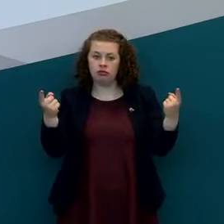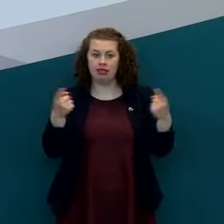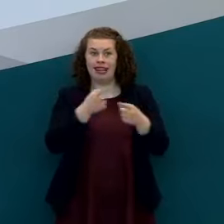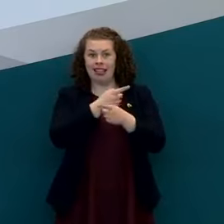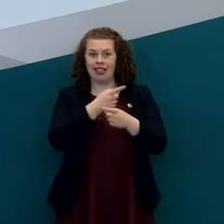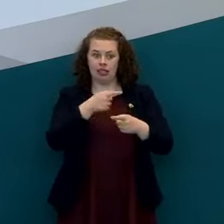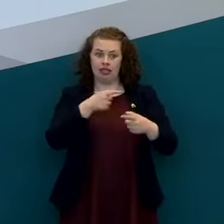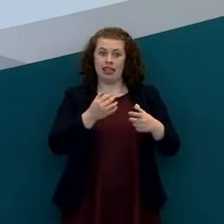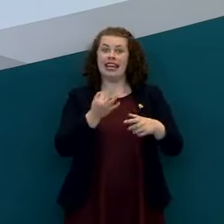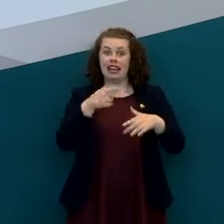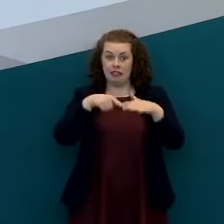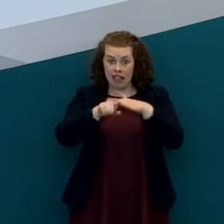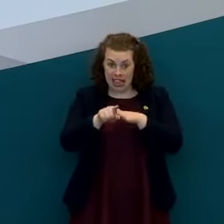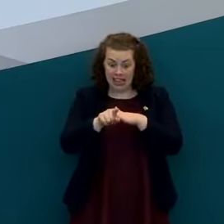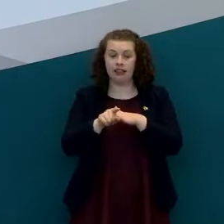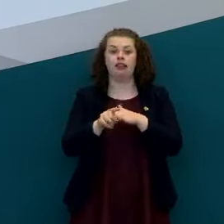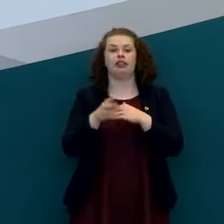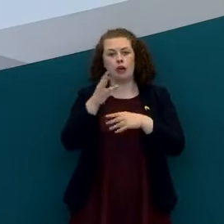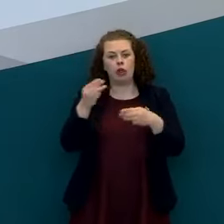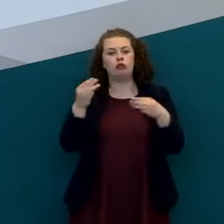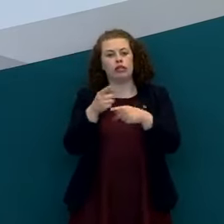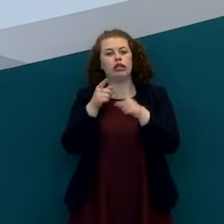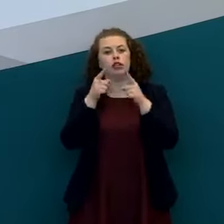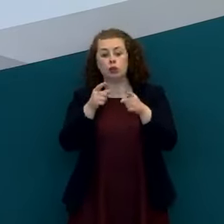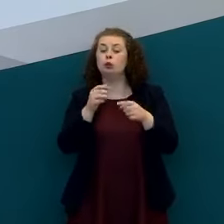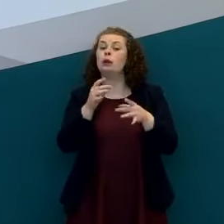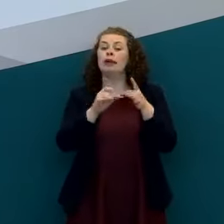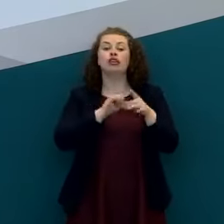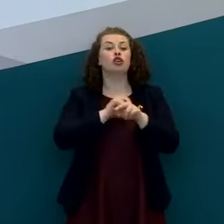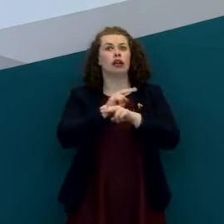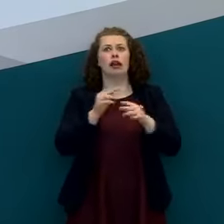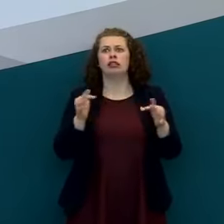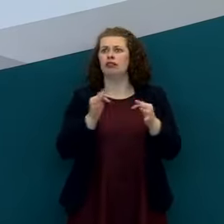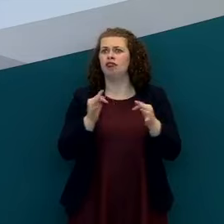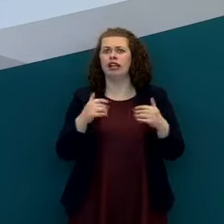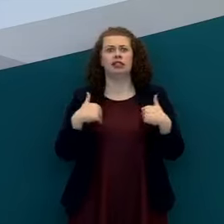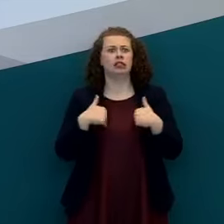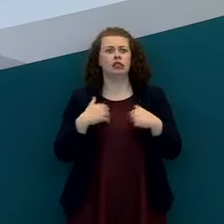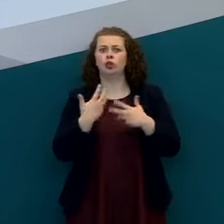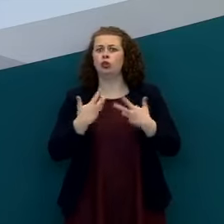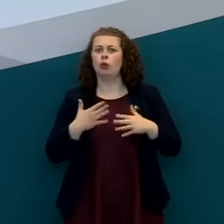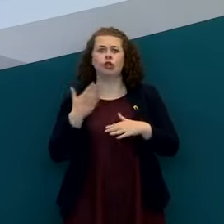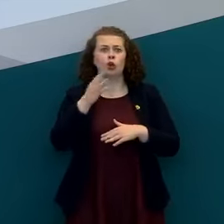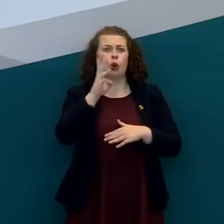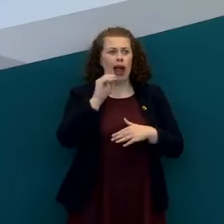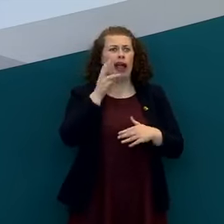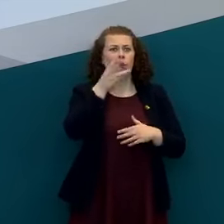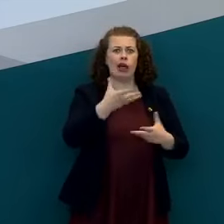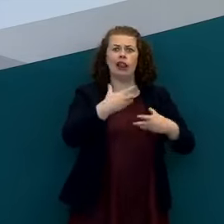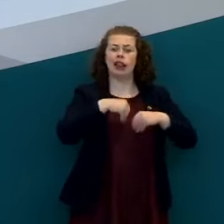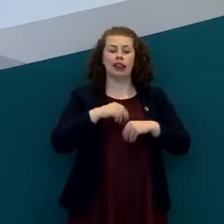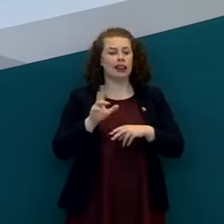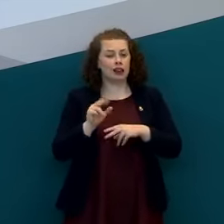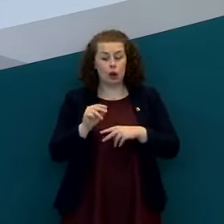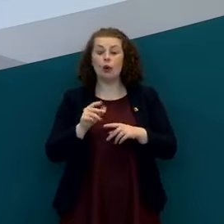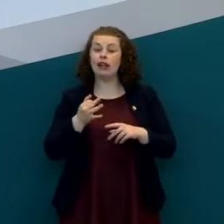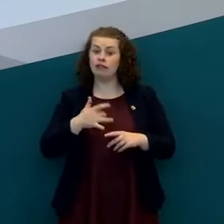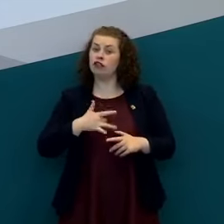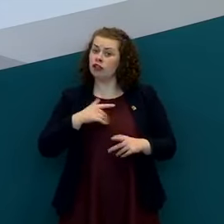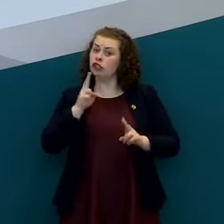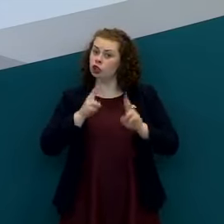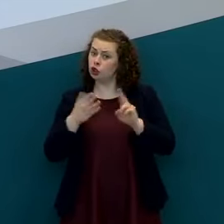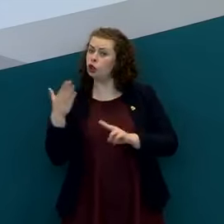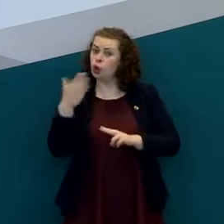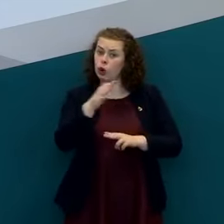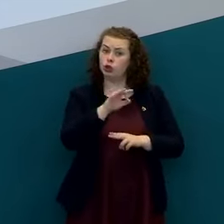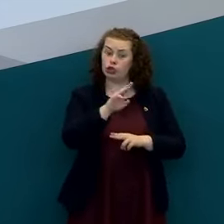as much as it possibly could and to not have that as a fear if people have a concern about the usual things that would prompt somebody to attend a